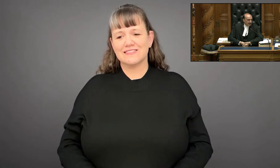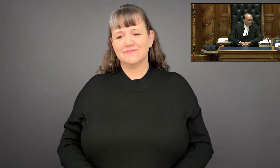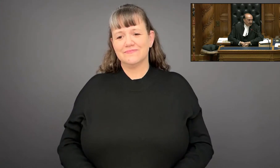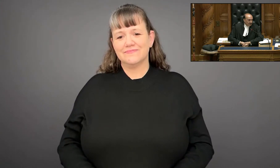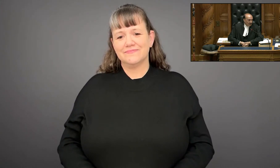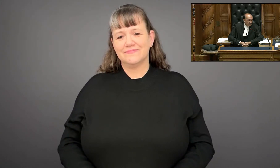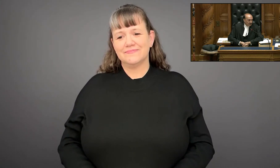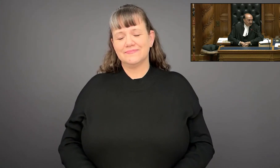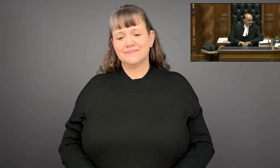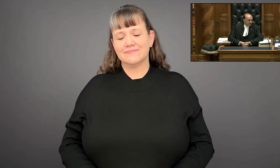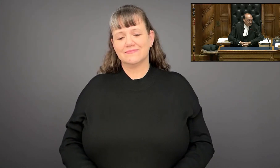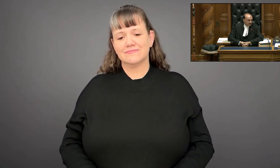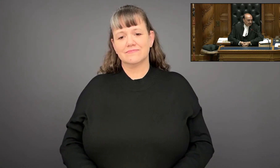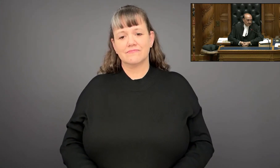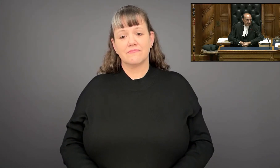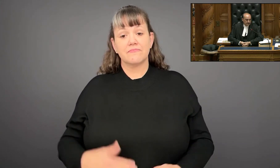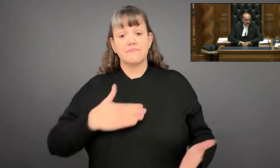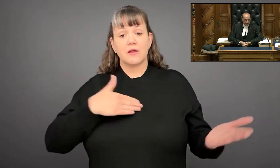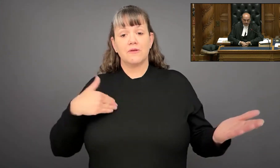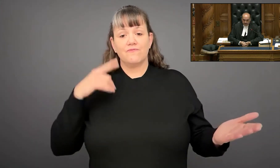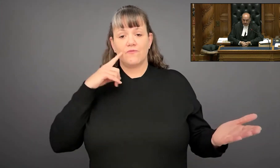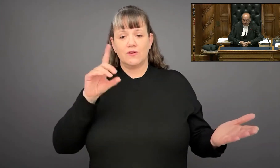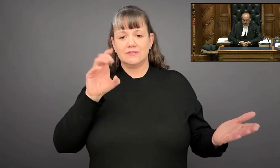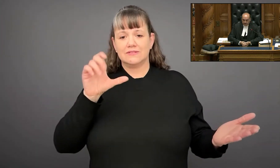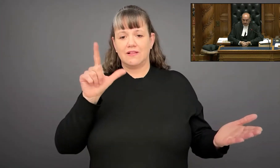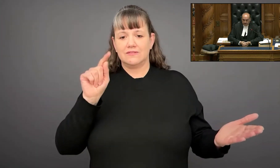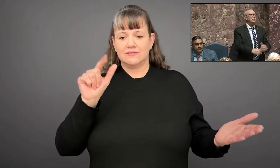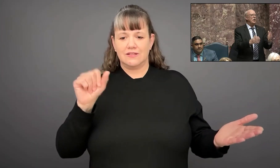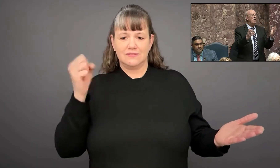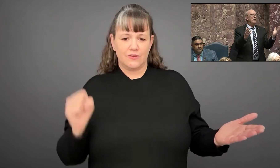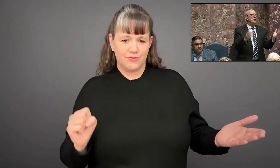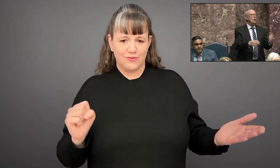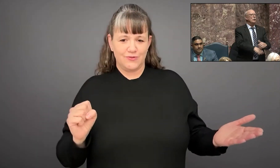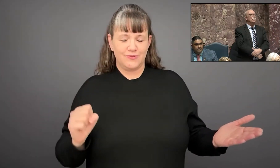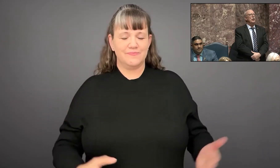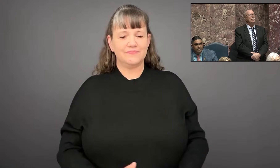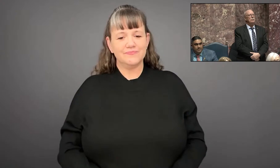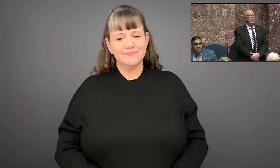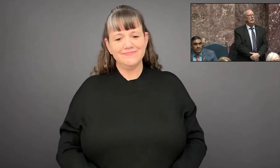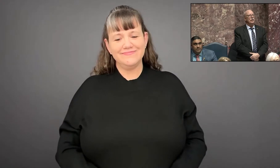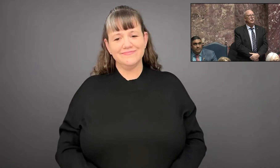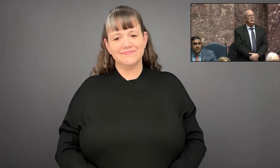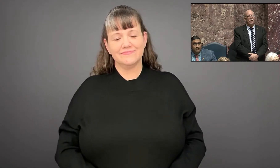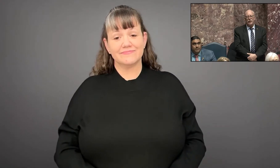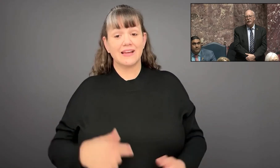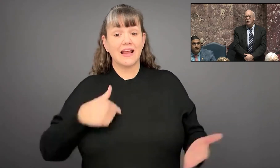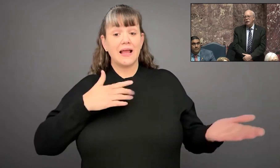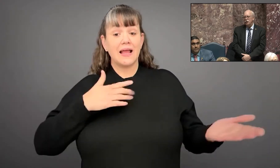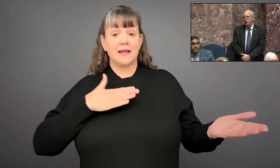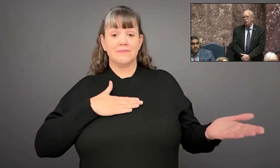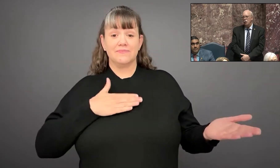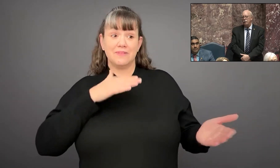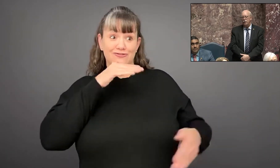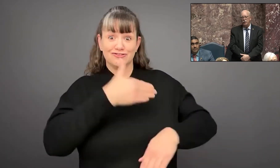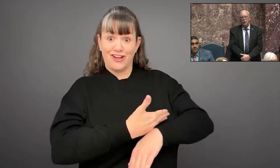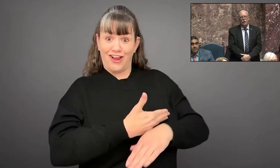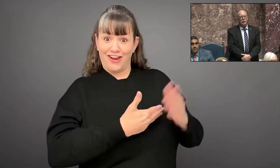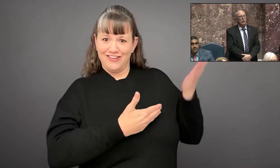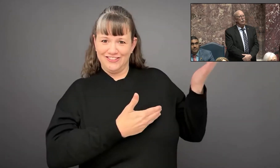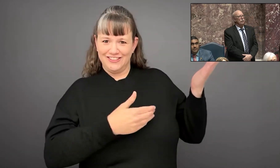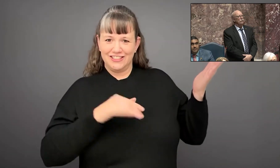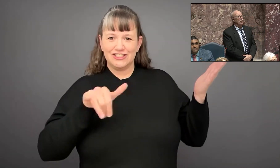Member for Delta South. Thank you, Mr. Speaker. I'm so pleased to have my daughter, Jamie Payton, here today. She grew up